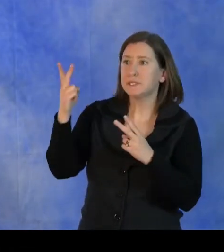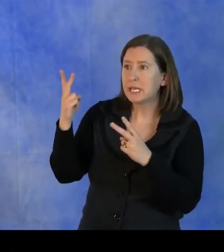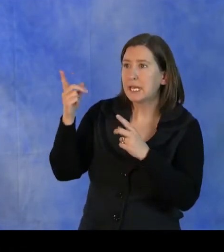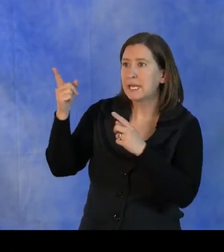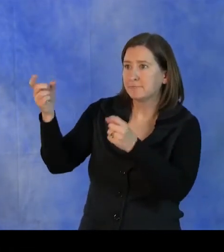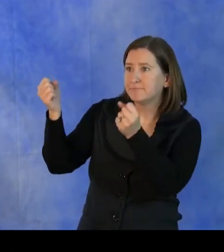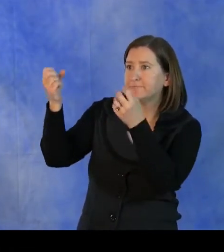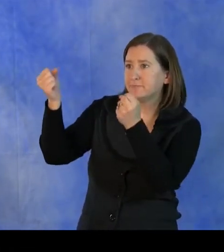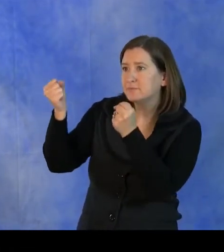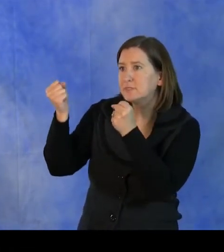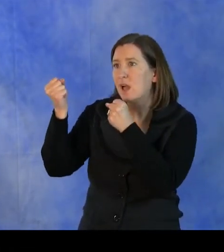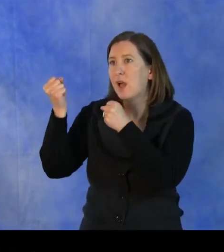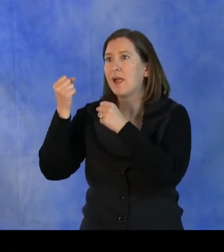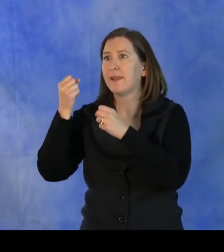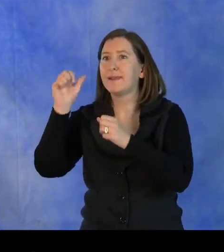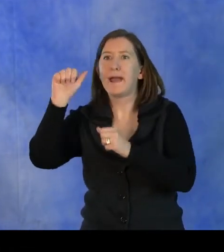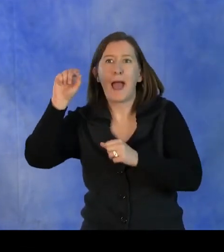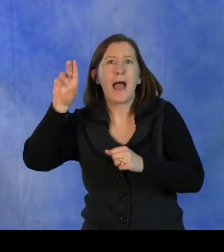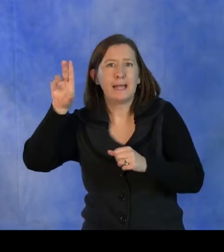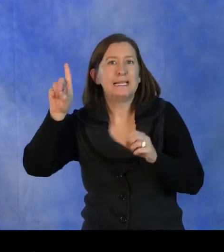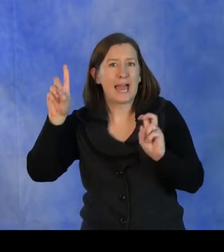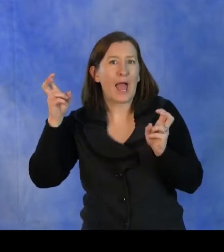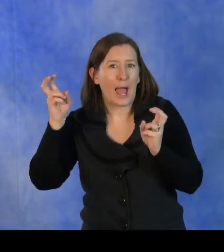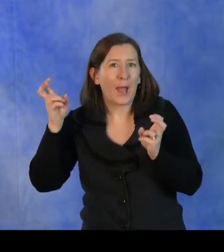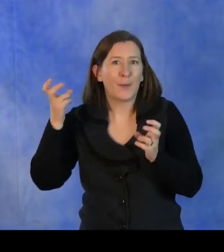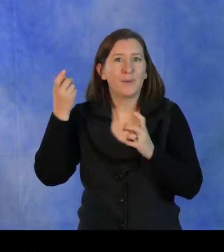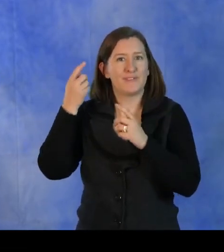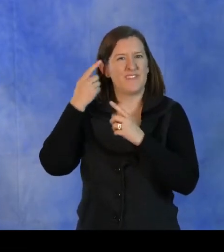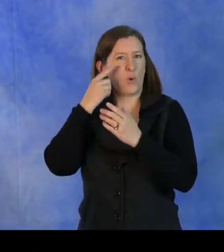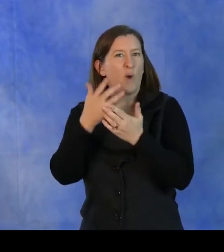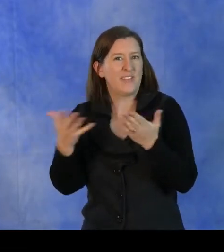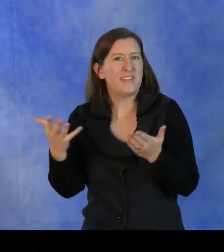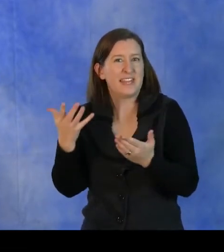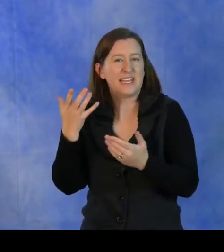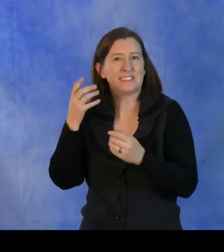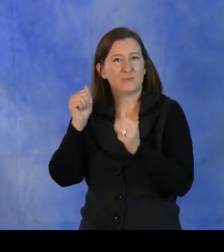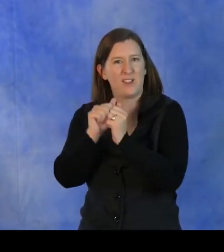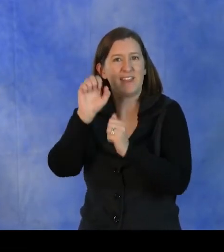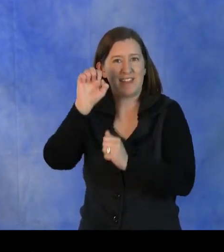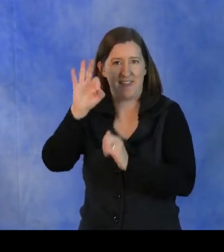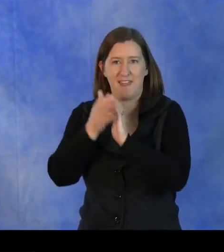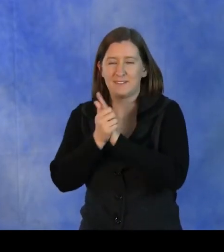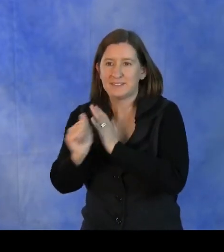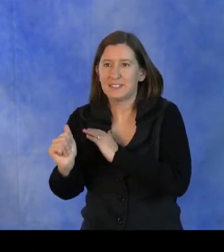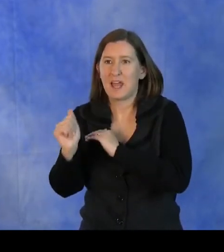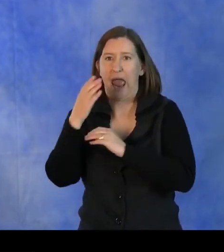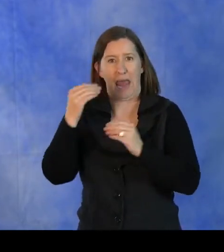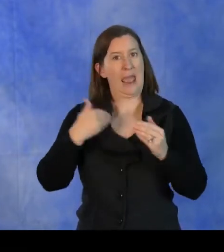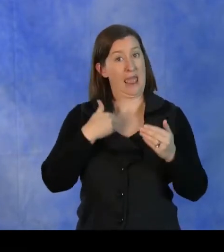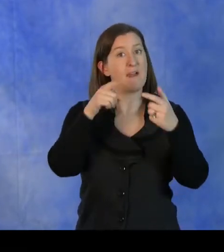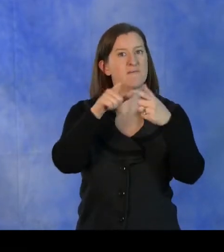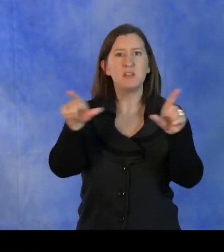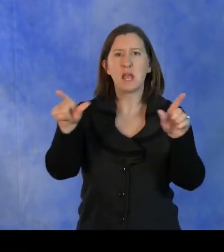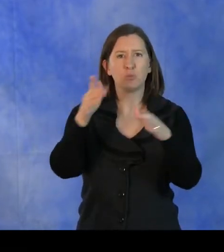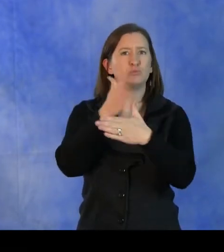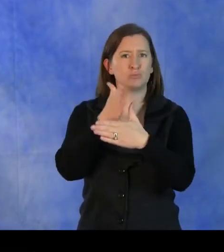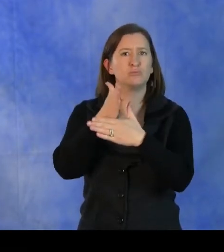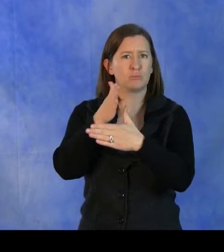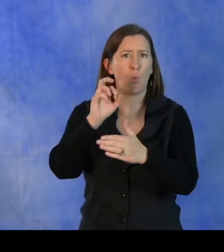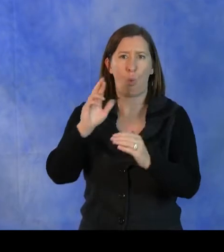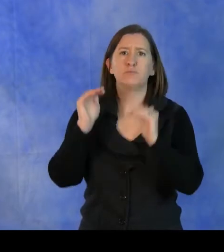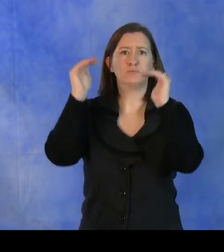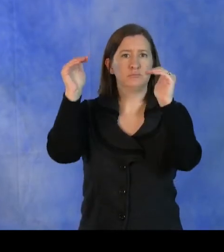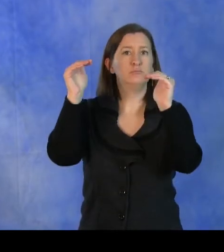to deaf children with deaf parents, because they do have language from birth. They have access to, they see their parents